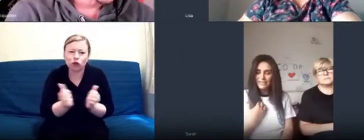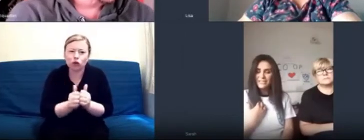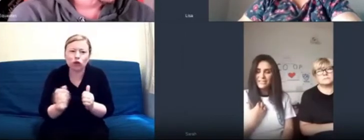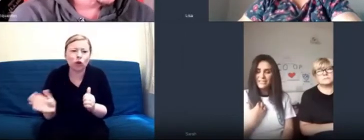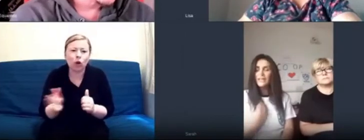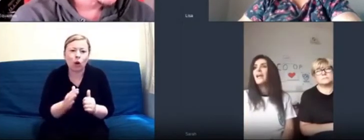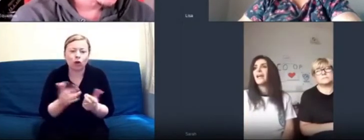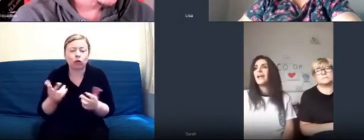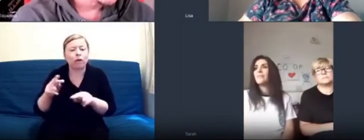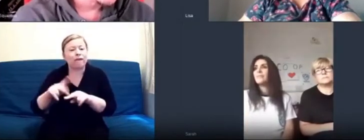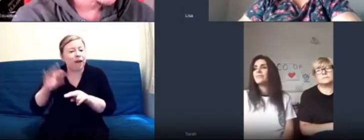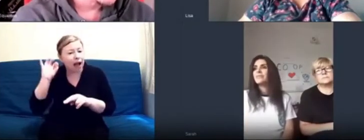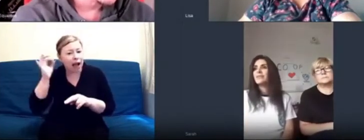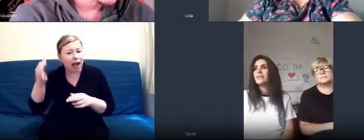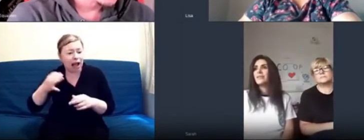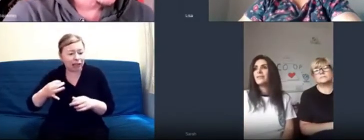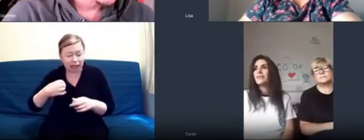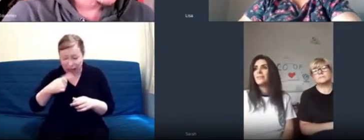had firsthand.